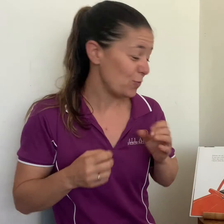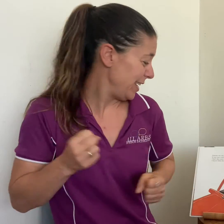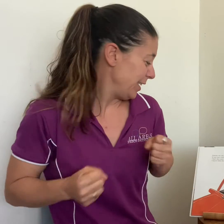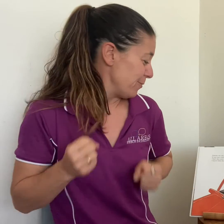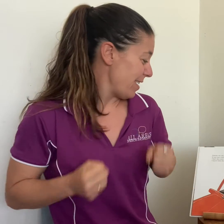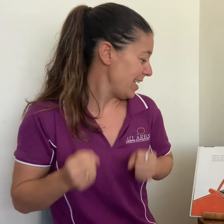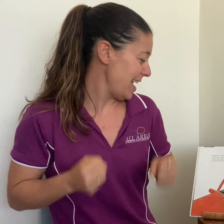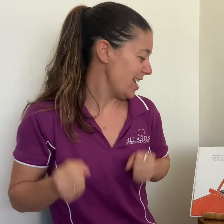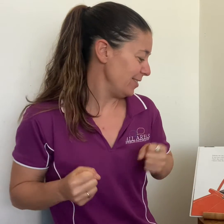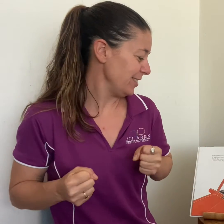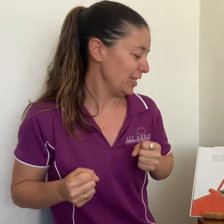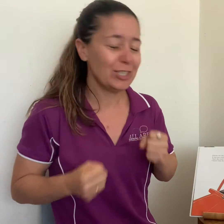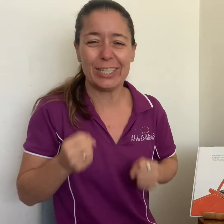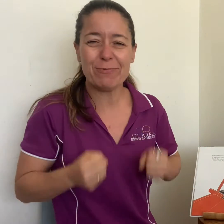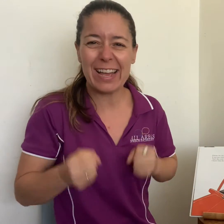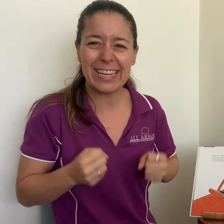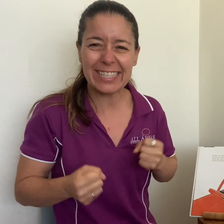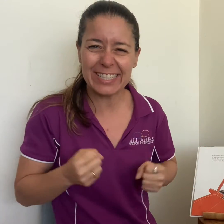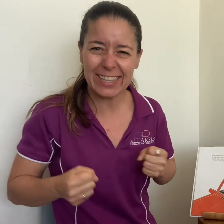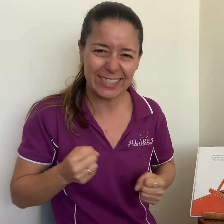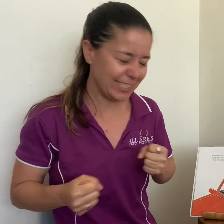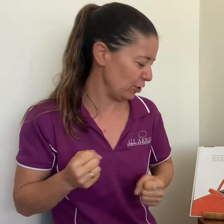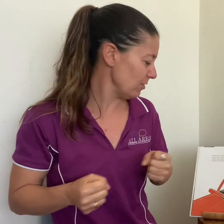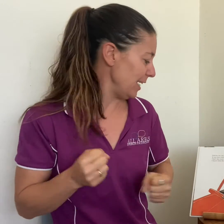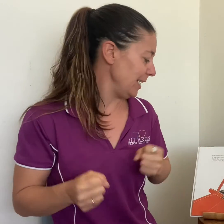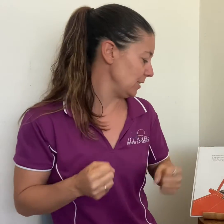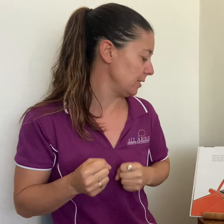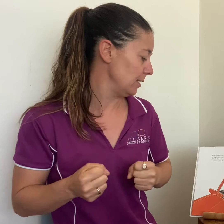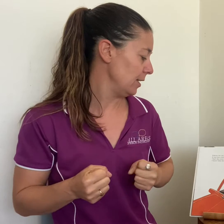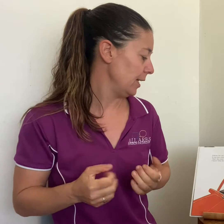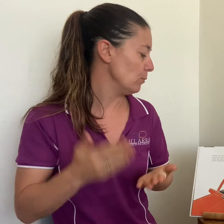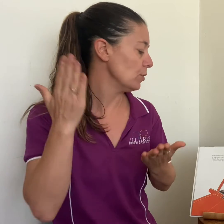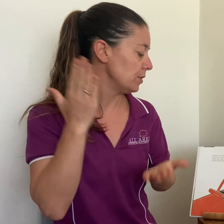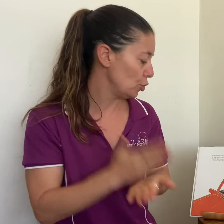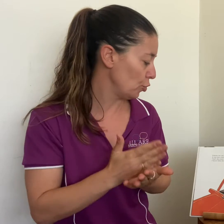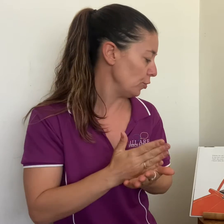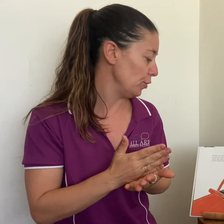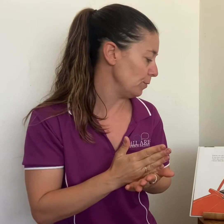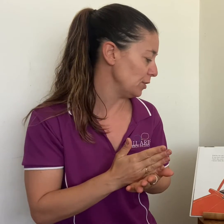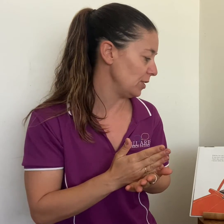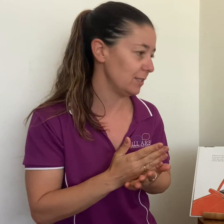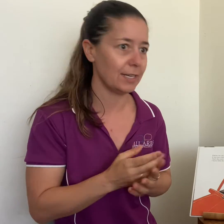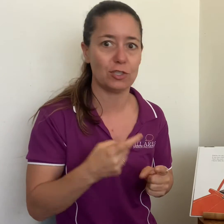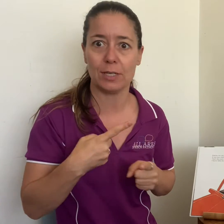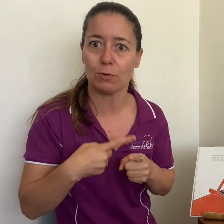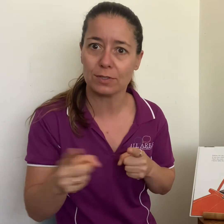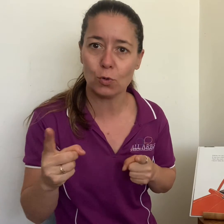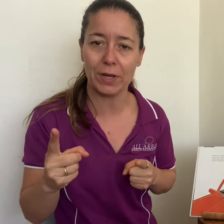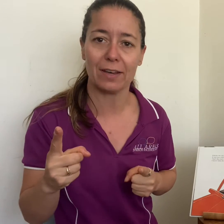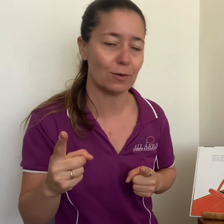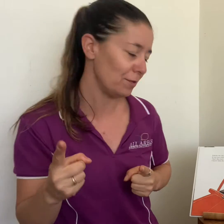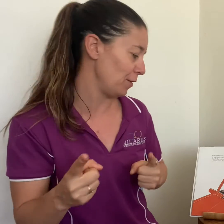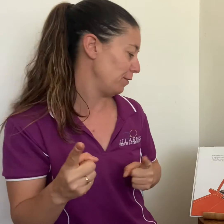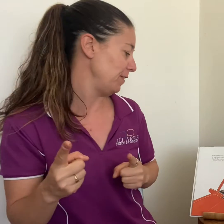Edwina ran out. She ran into the street. It was true when she said she was quick on her